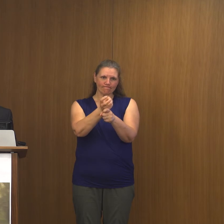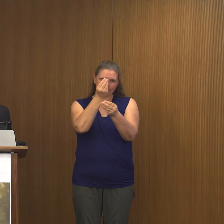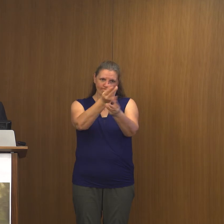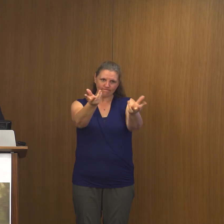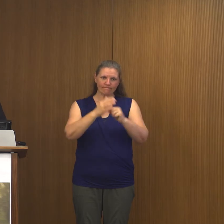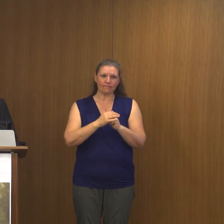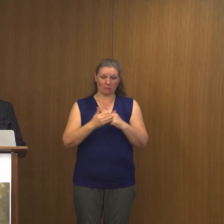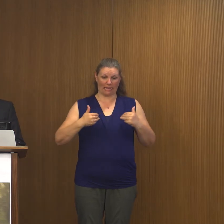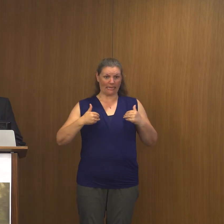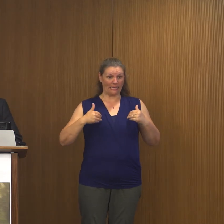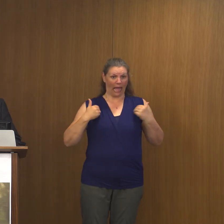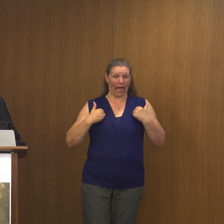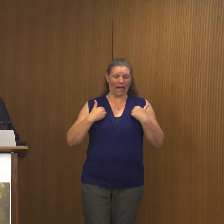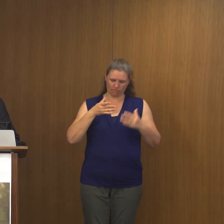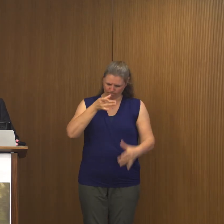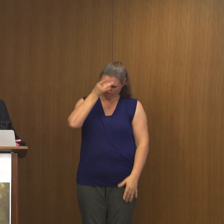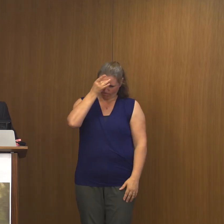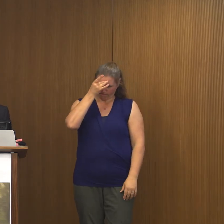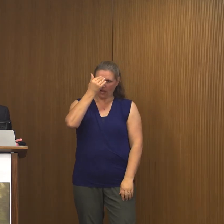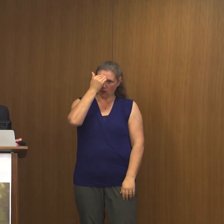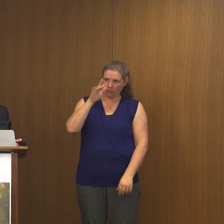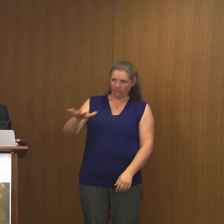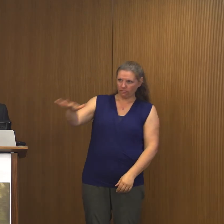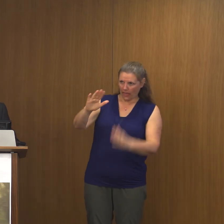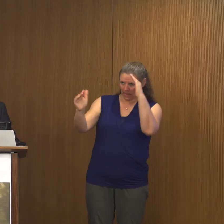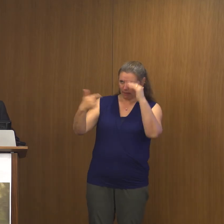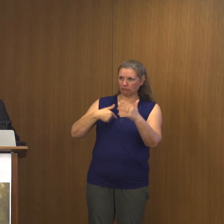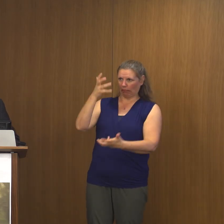a very early age that I had to adapt myself to fit into the normative standards.